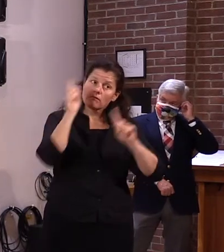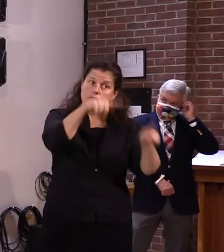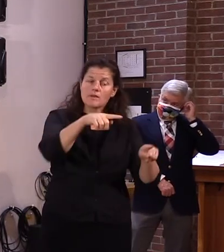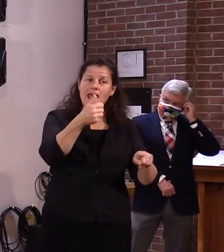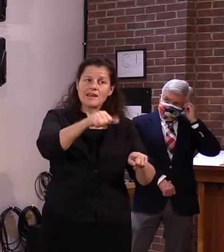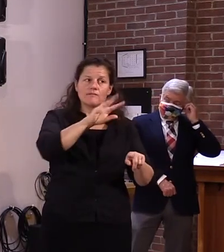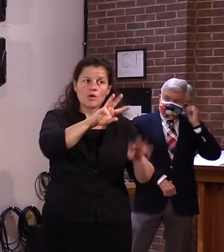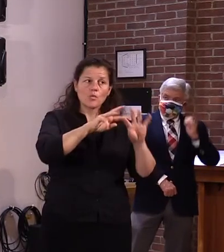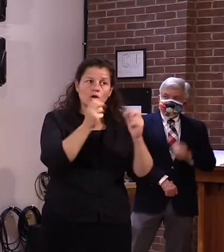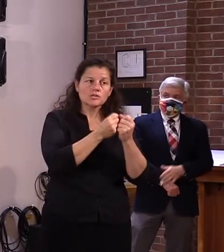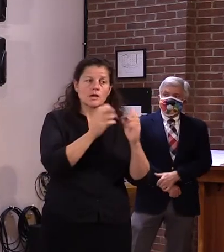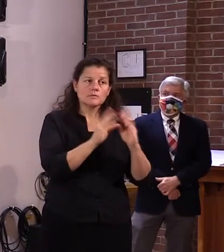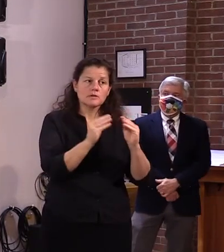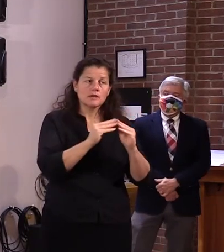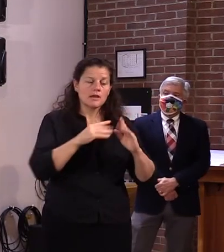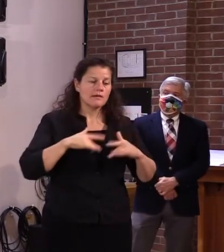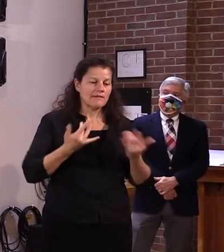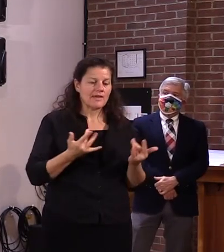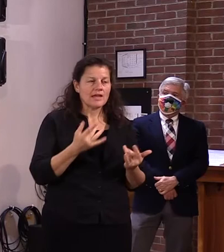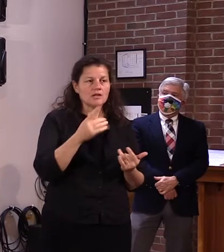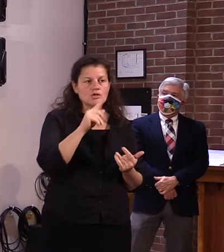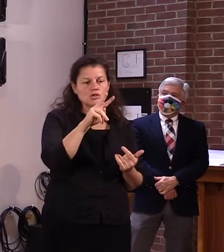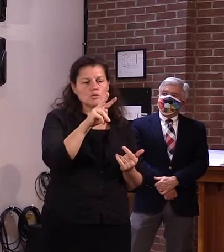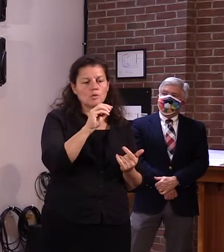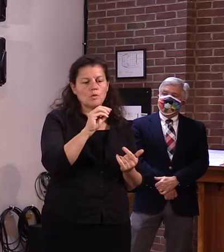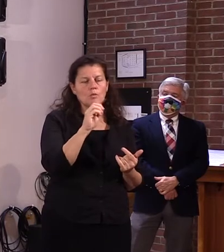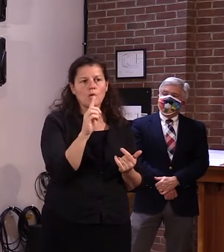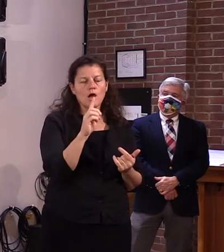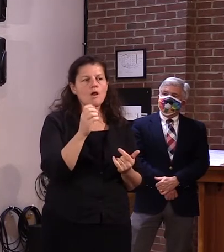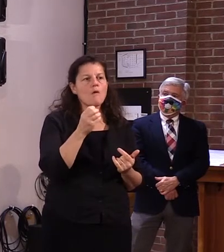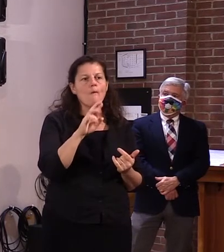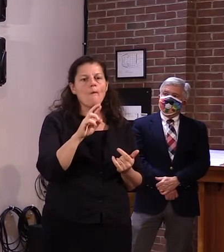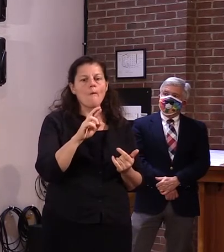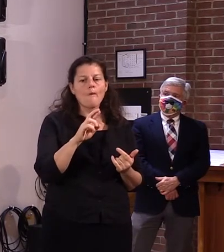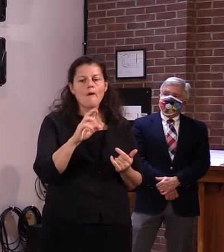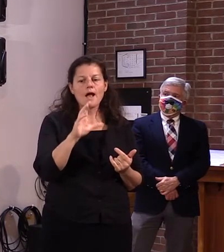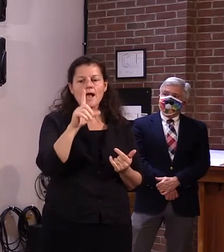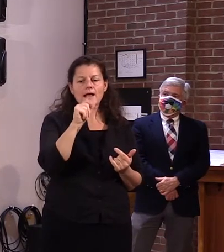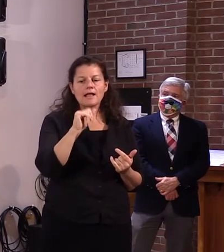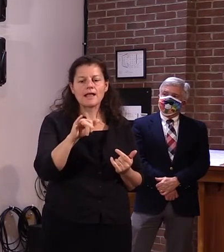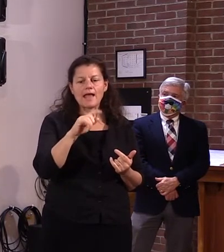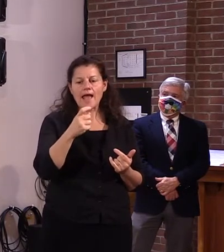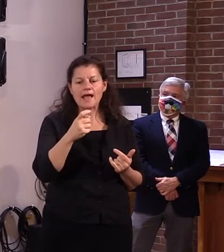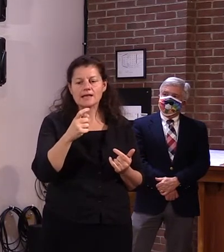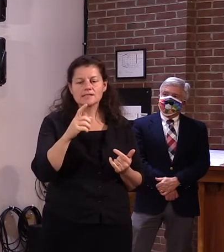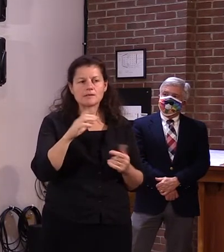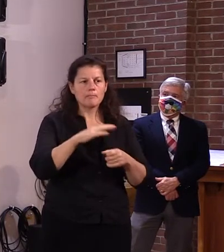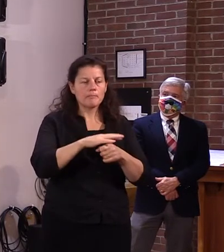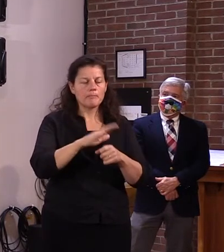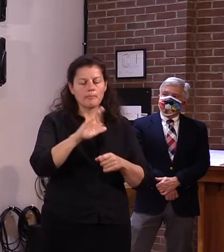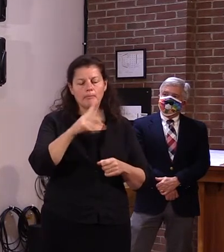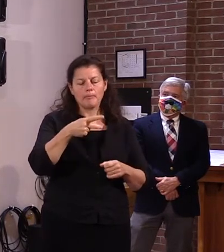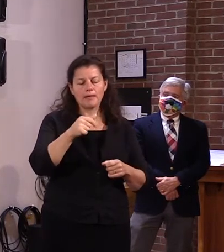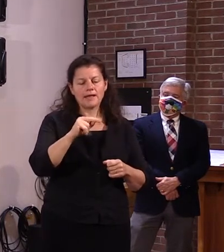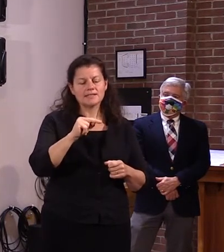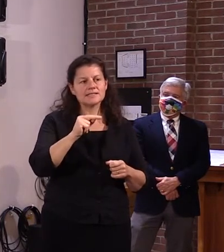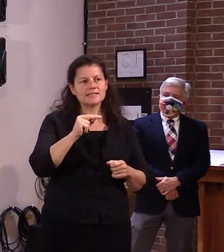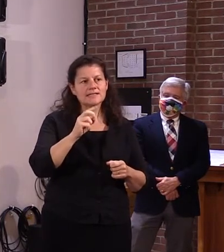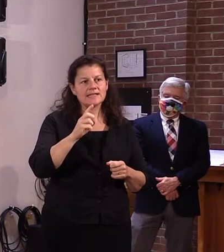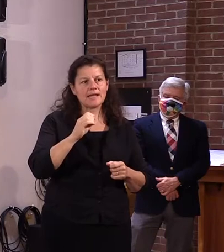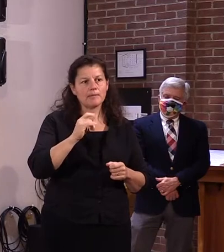any of their workshops, like Event 201 or the Clade X pandemic exercise? I have